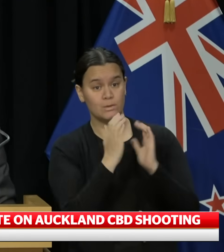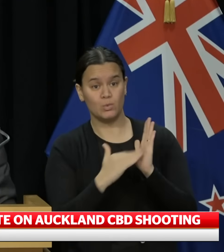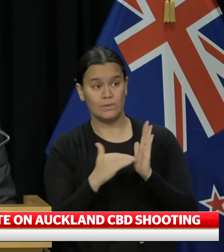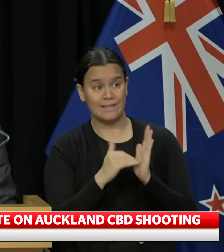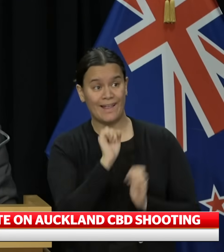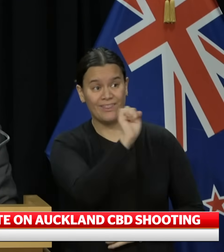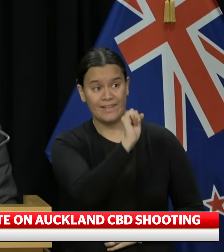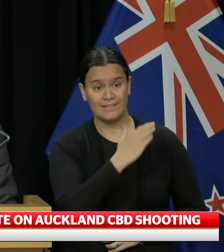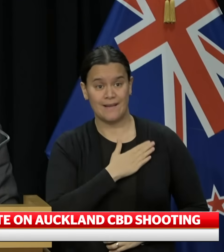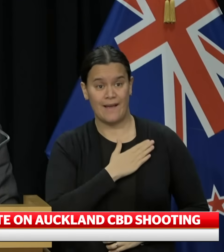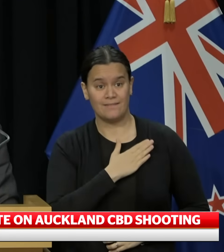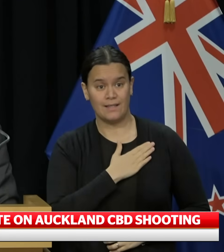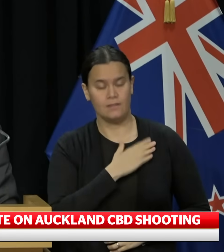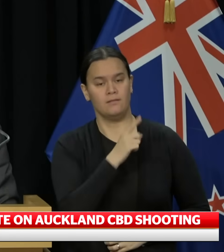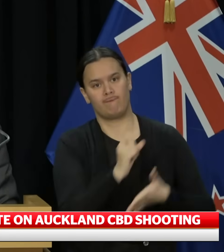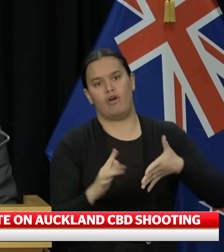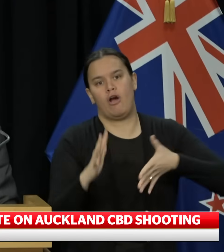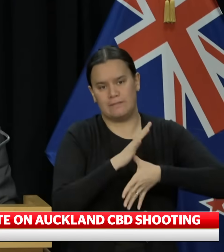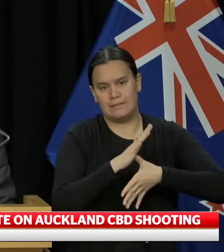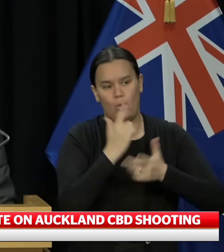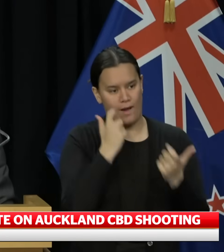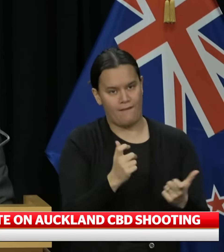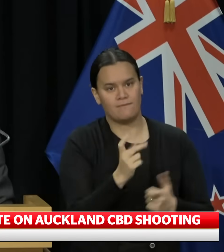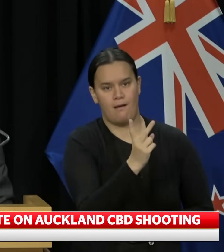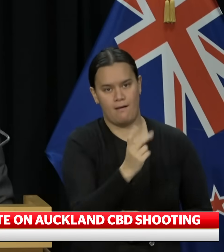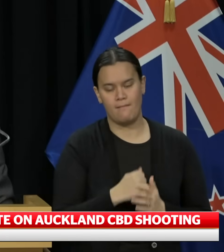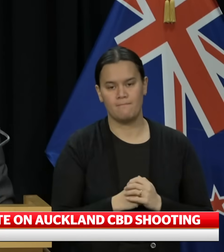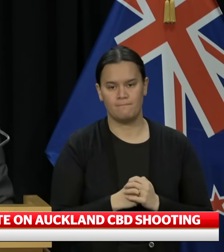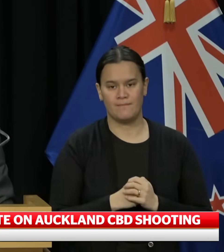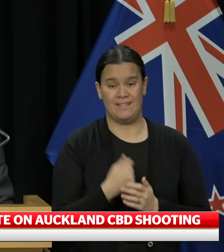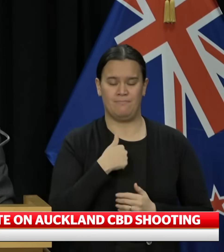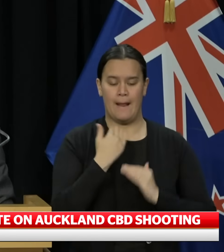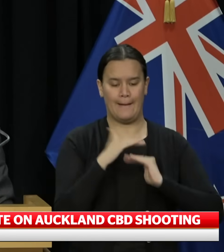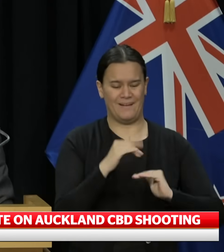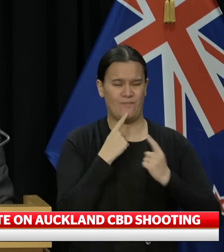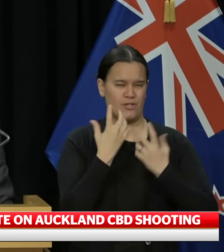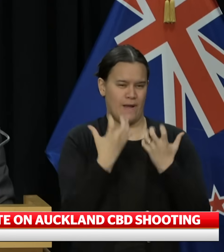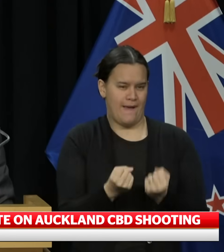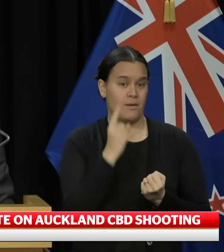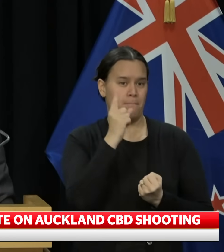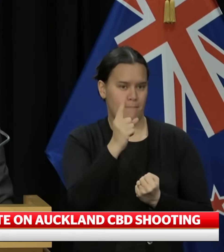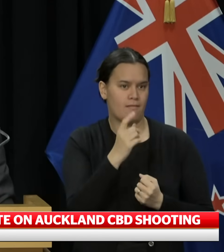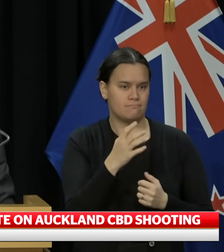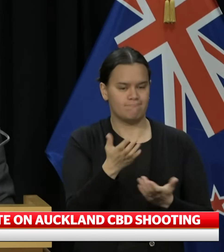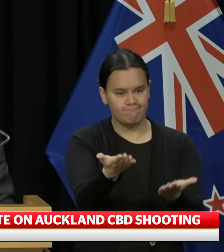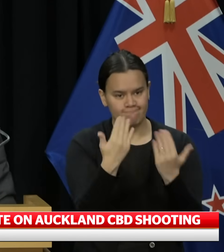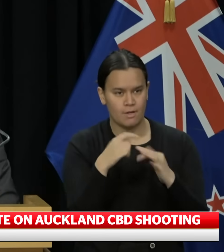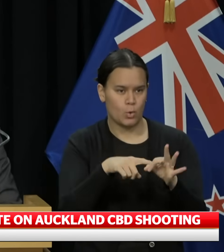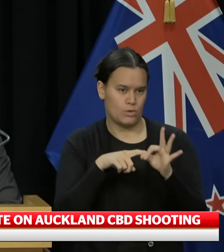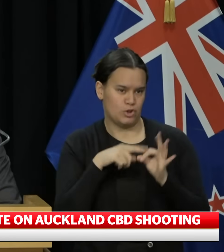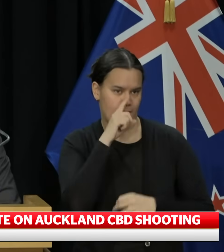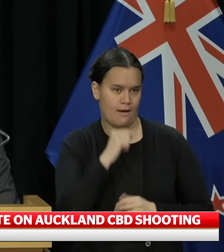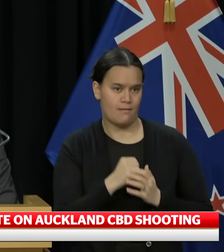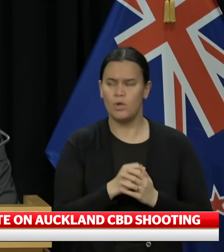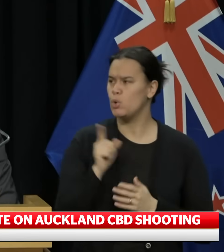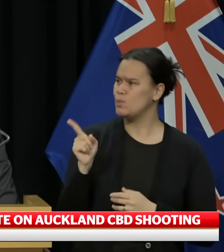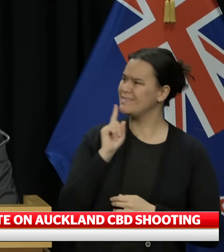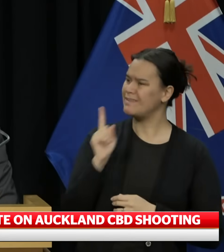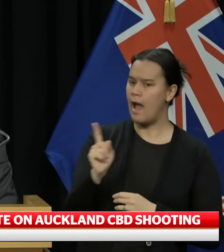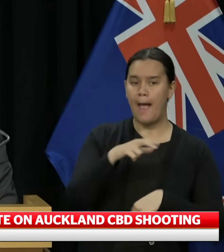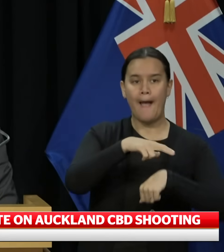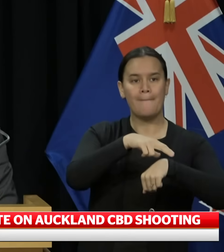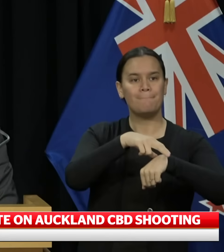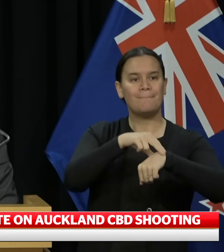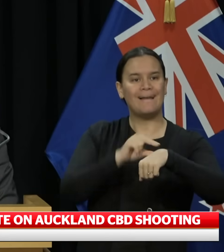priorities. Whilst there's limited further information that I can share, I will take a few questions. Say that the police neutralised the threat. Did